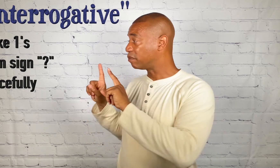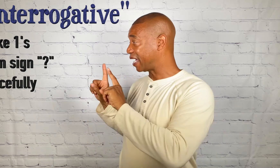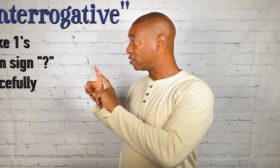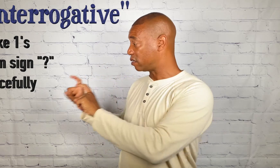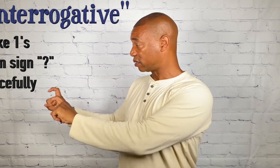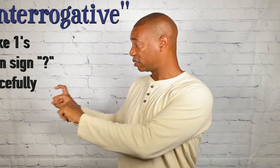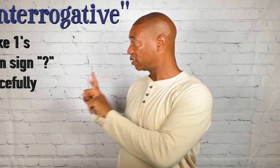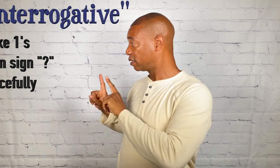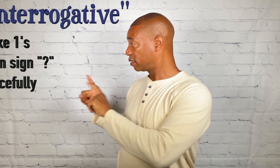like hooks.